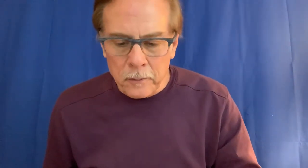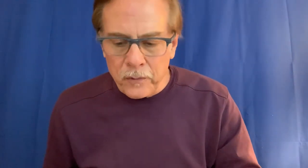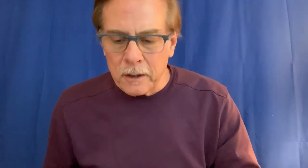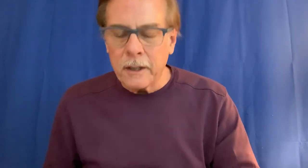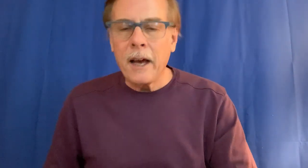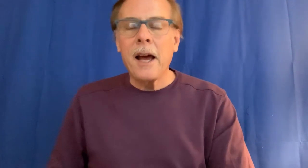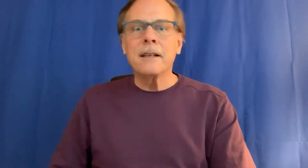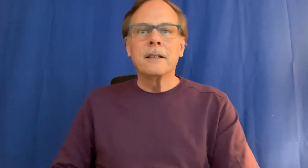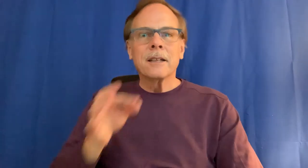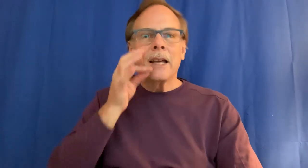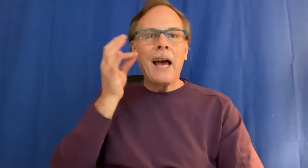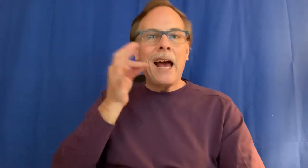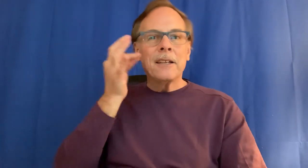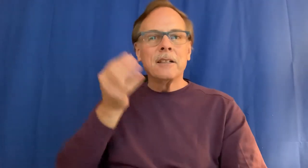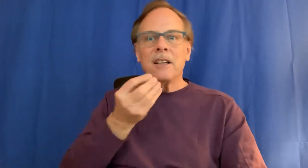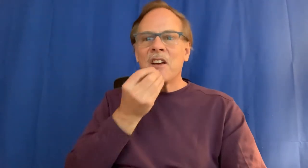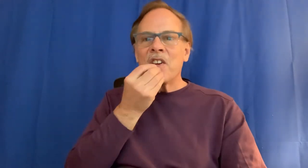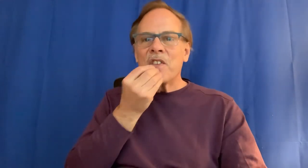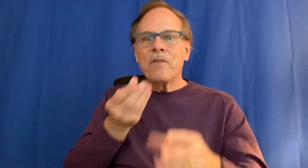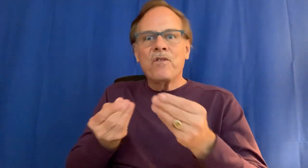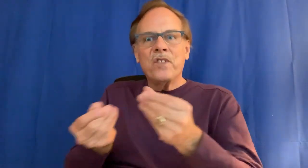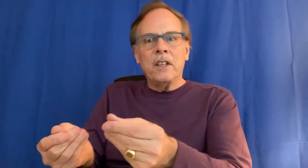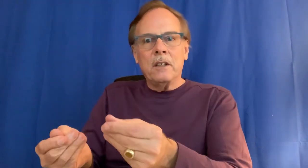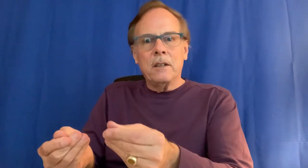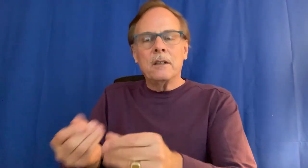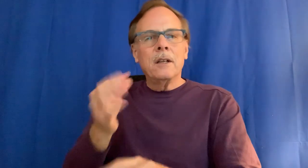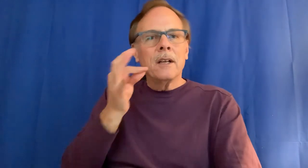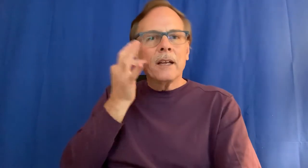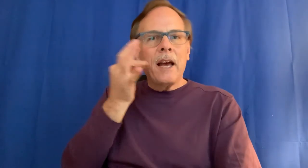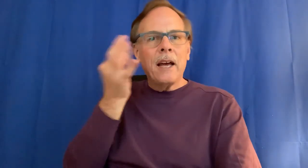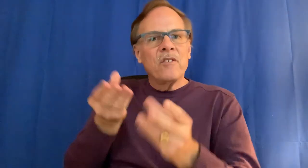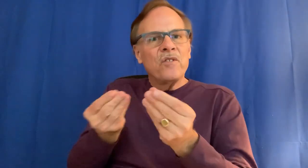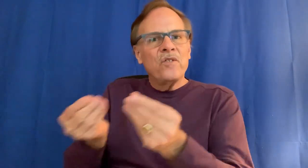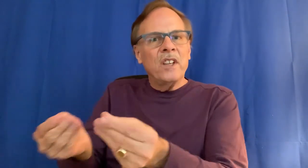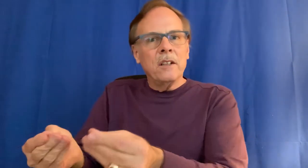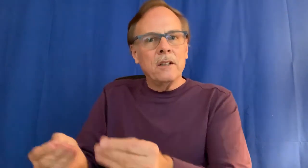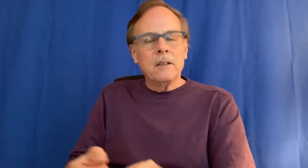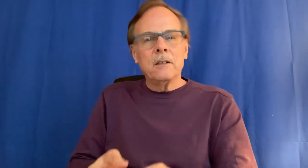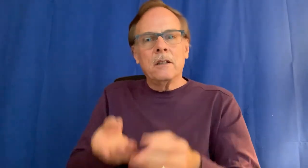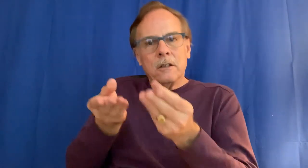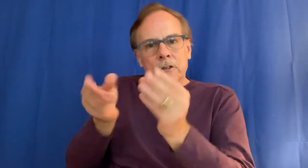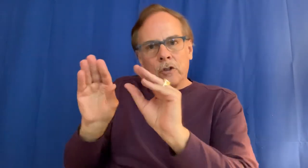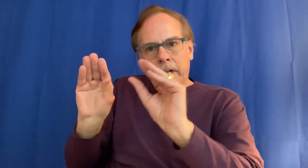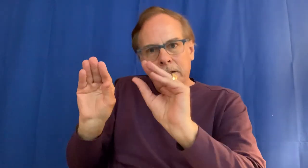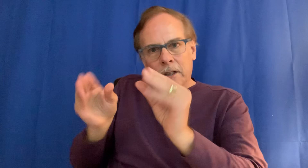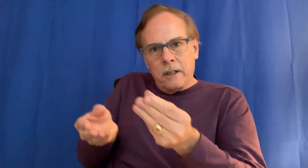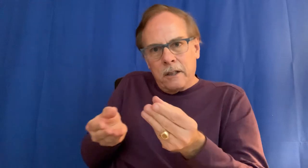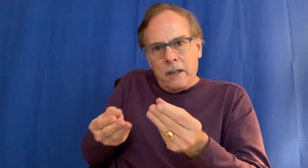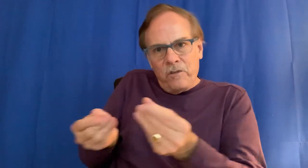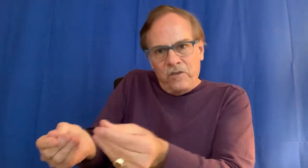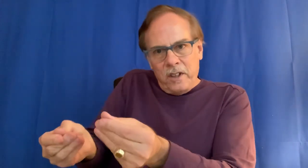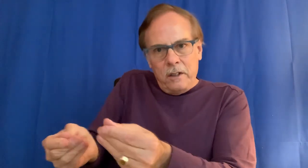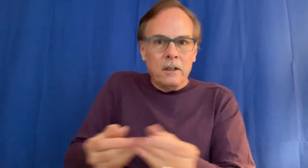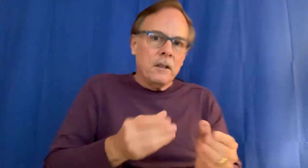Feed the cat, cat, feed, cat, feed. Your hands like that, feed,